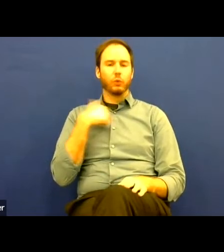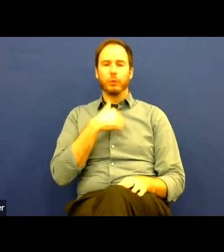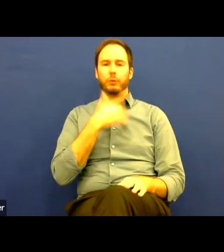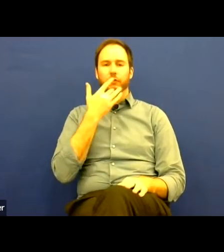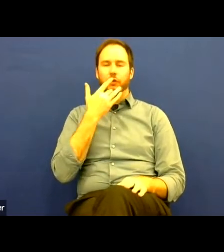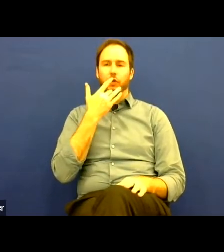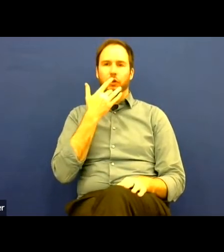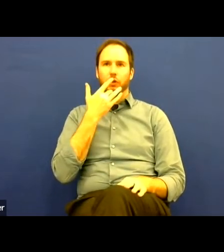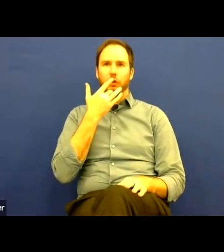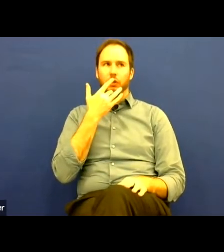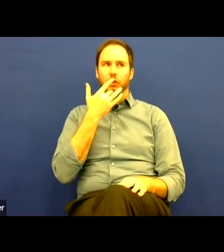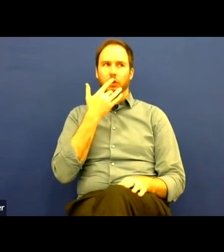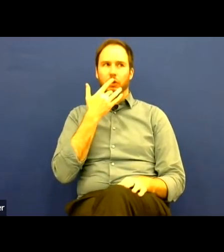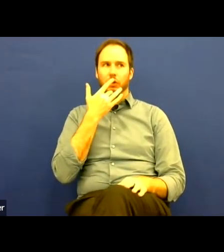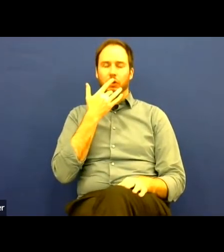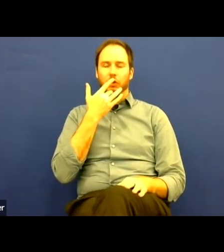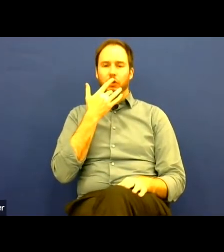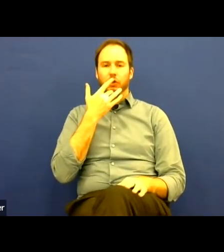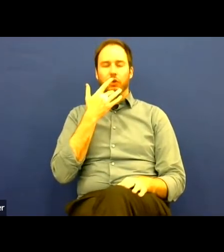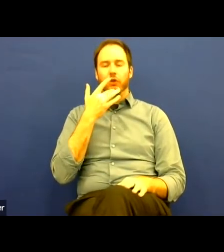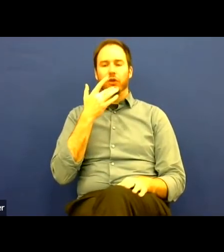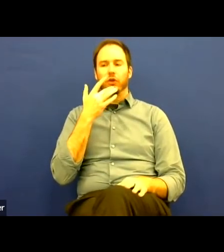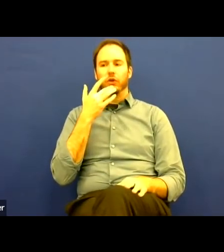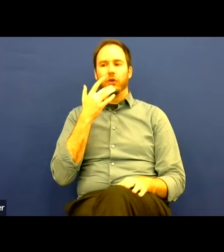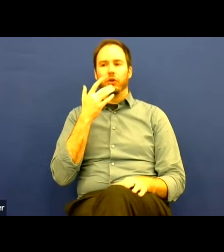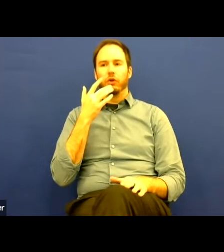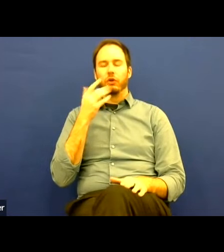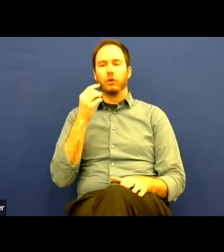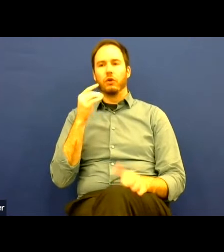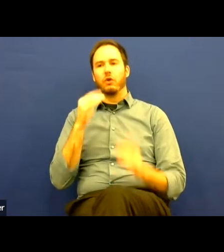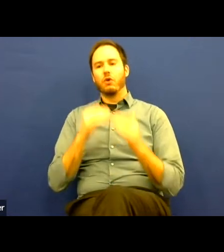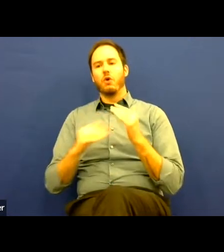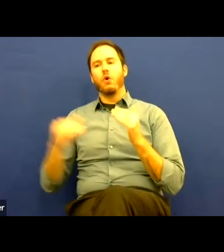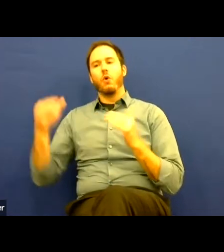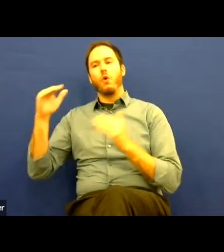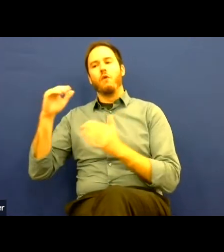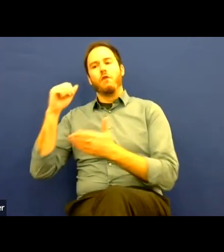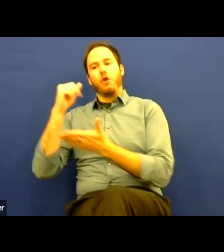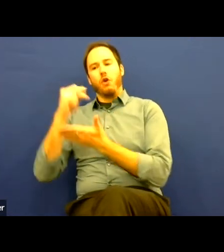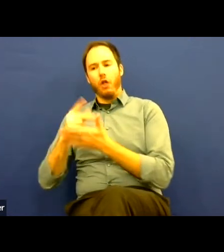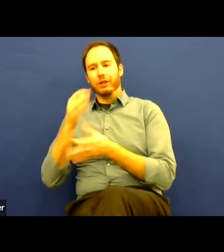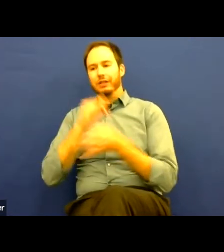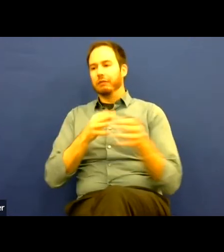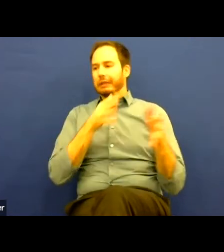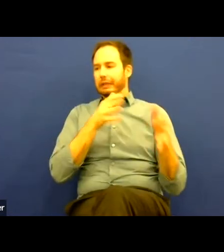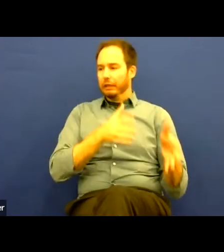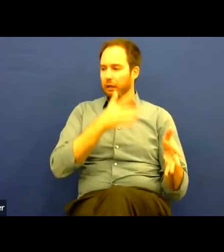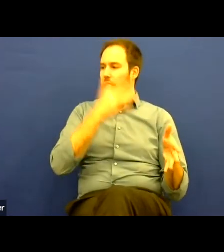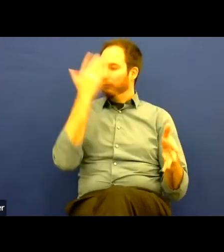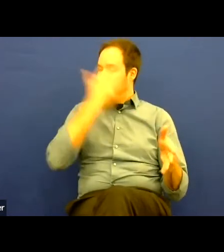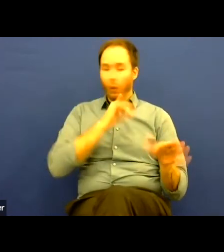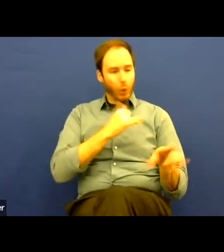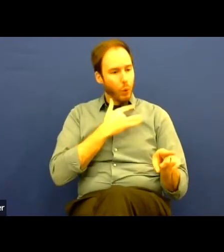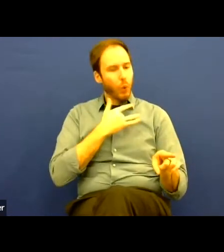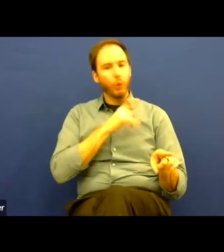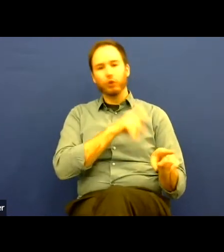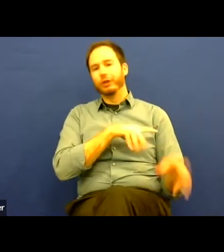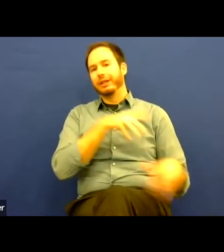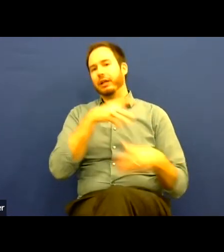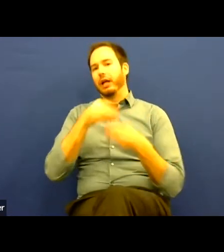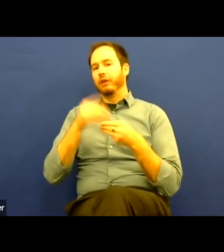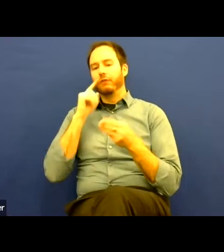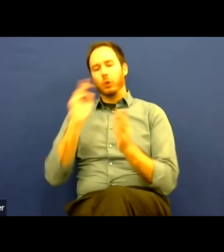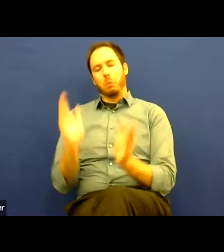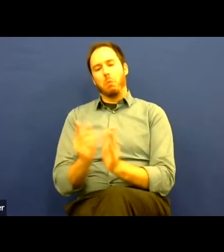over authorizing versus leaving stuff off that we otherwise should have, we've decided that what we're going to start doing is for all these